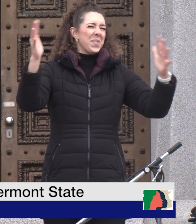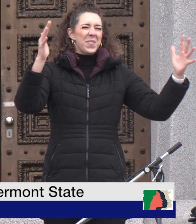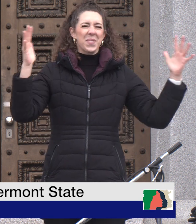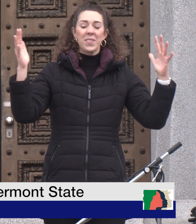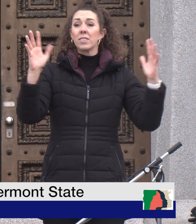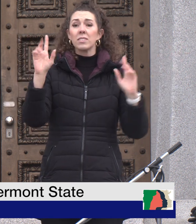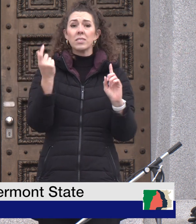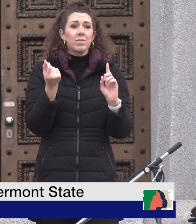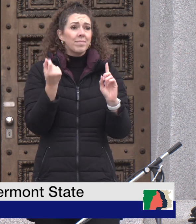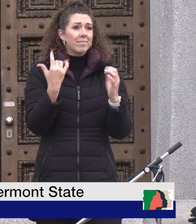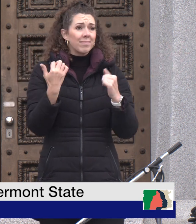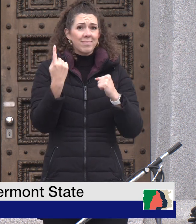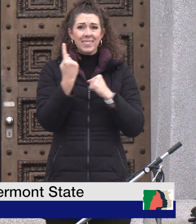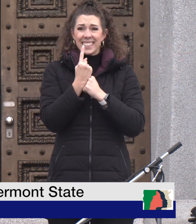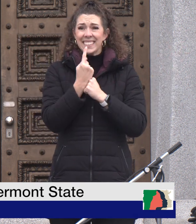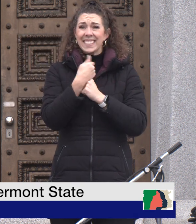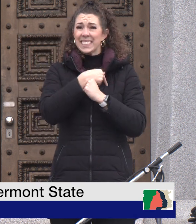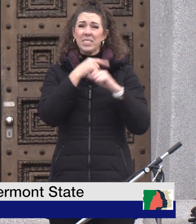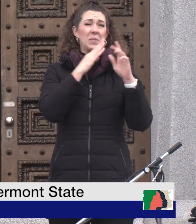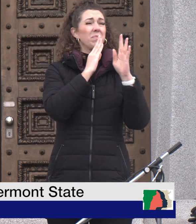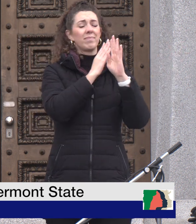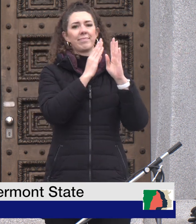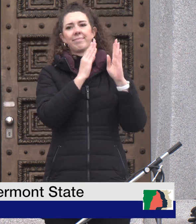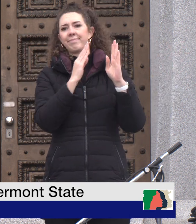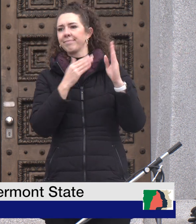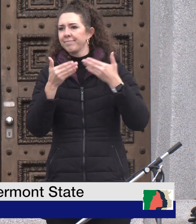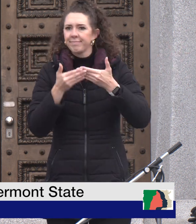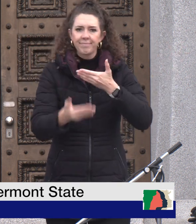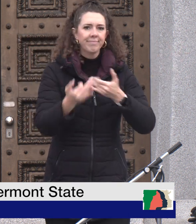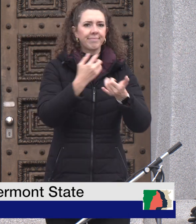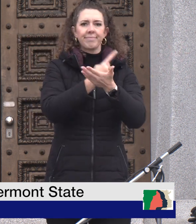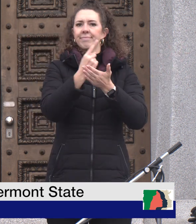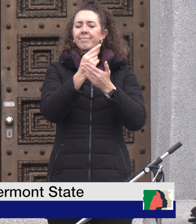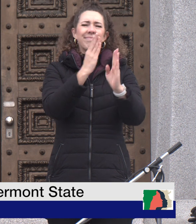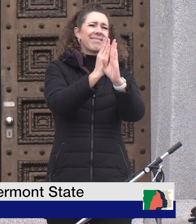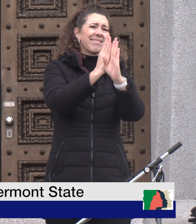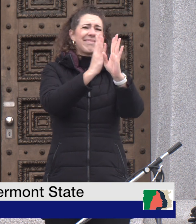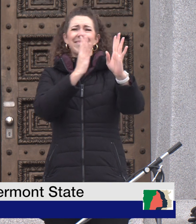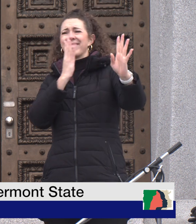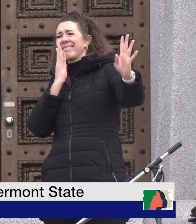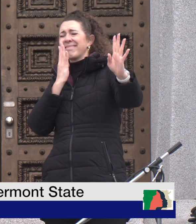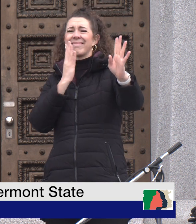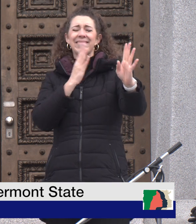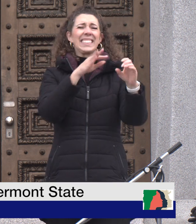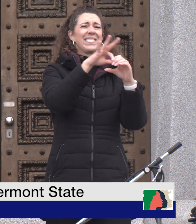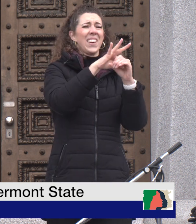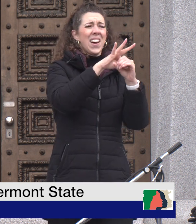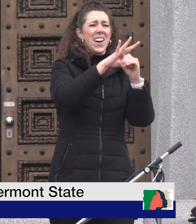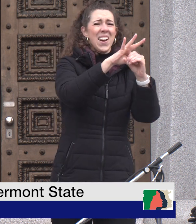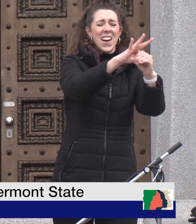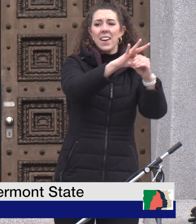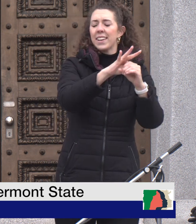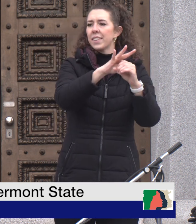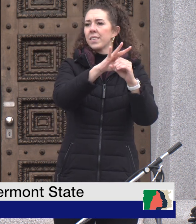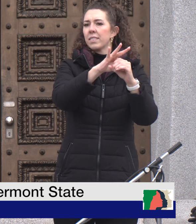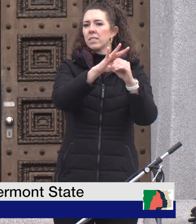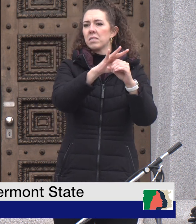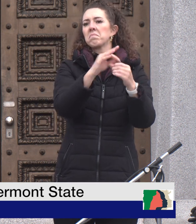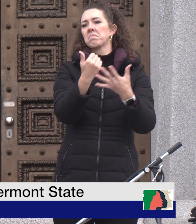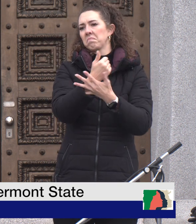So as we go to this booth, as we go to these voting booths in the next couple of days, I want you to be